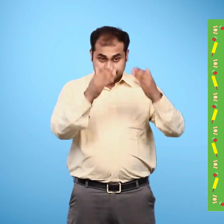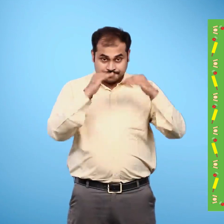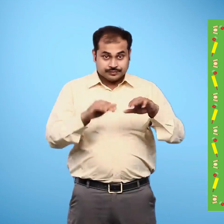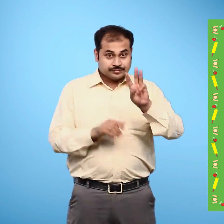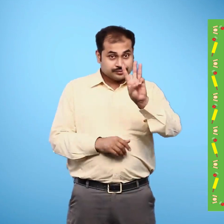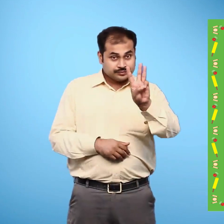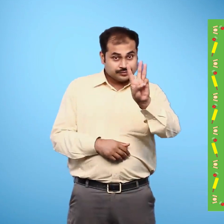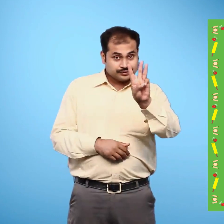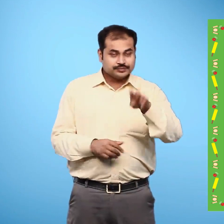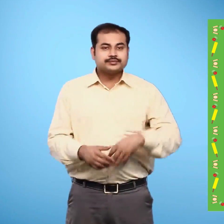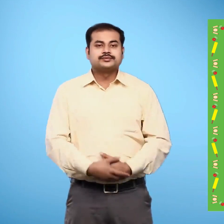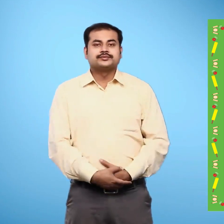3.